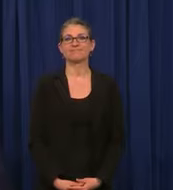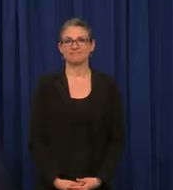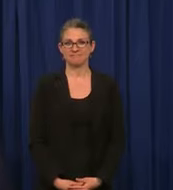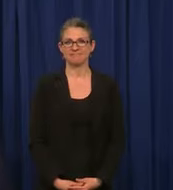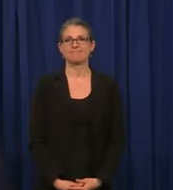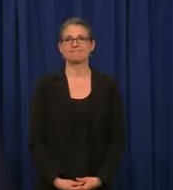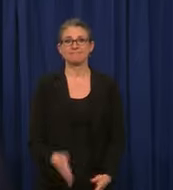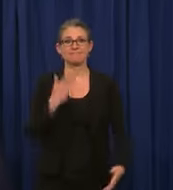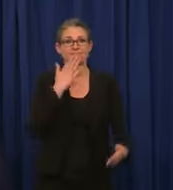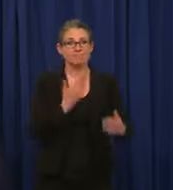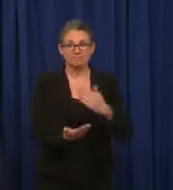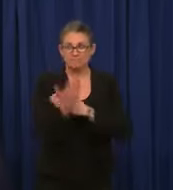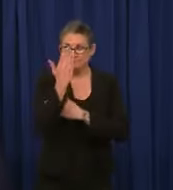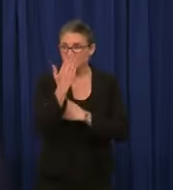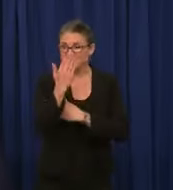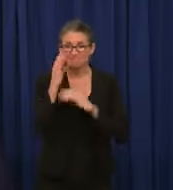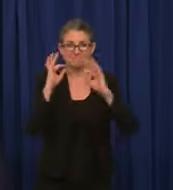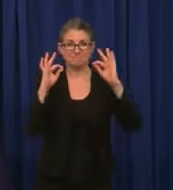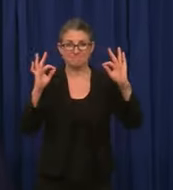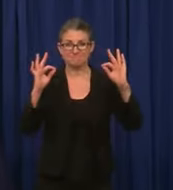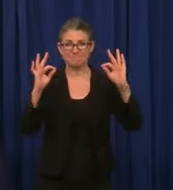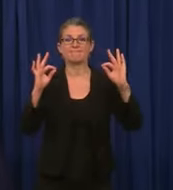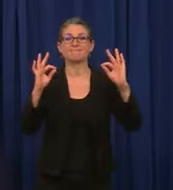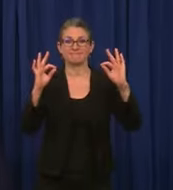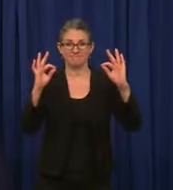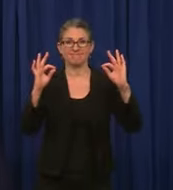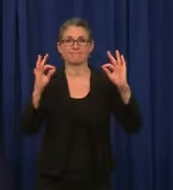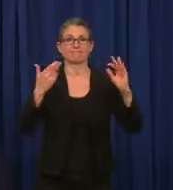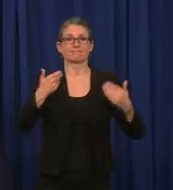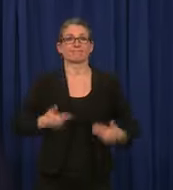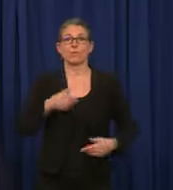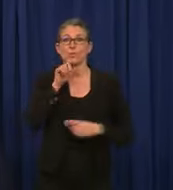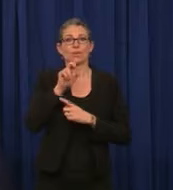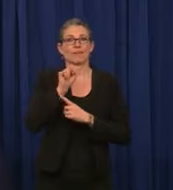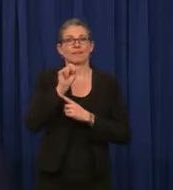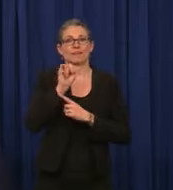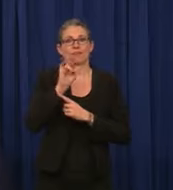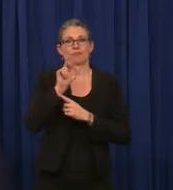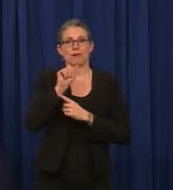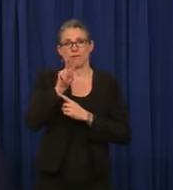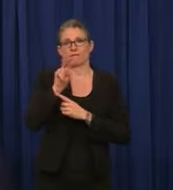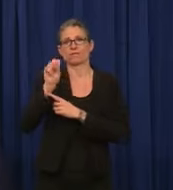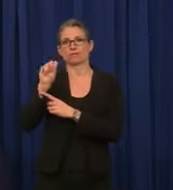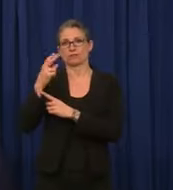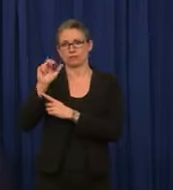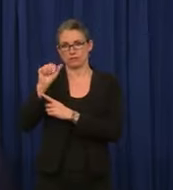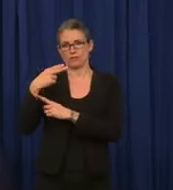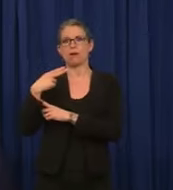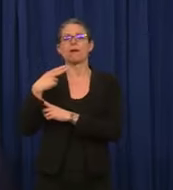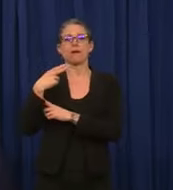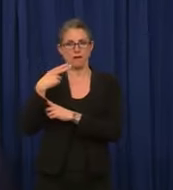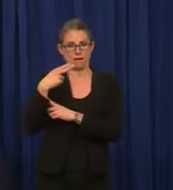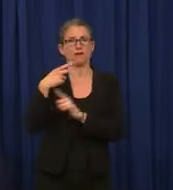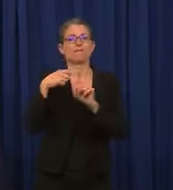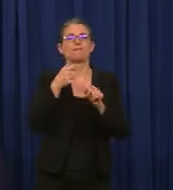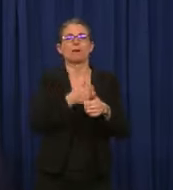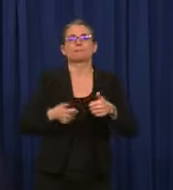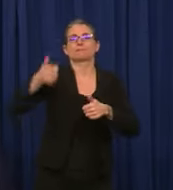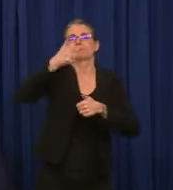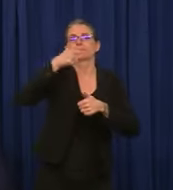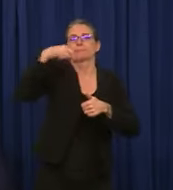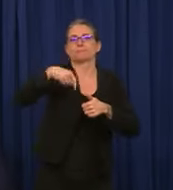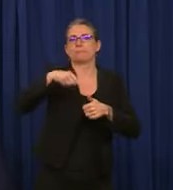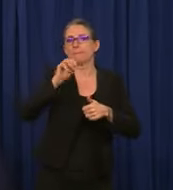Good morning, everyone. My name is Nirav Shah, and I am the director of the State of Maine Center for Disease Control and